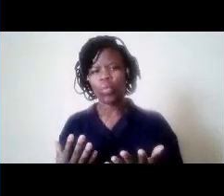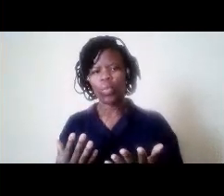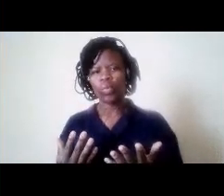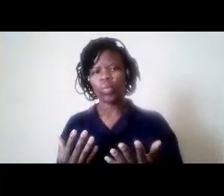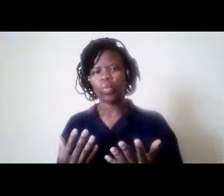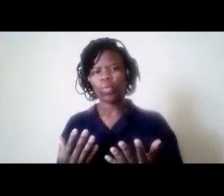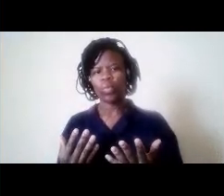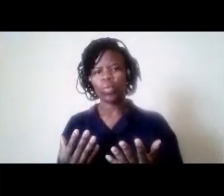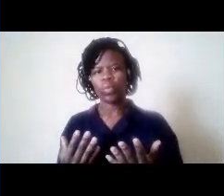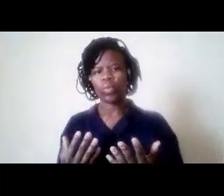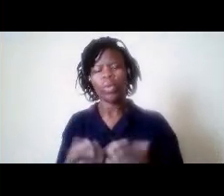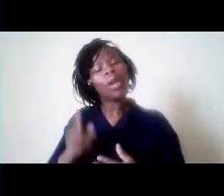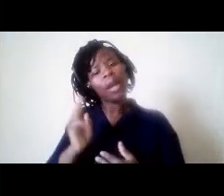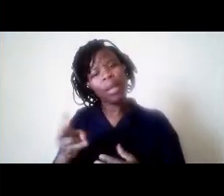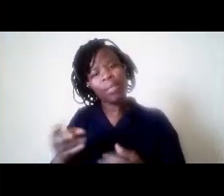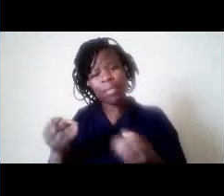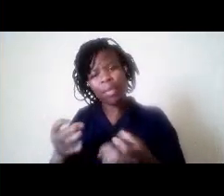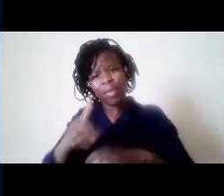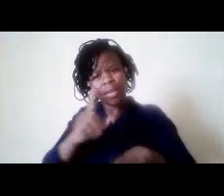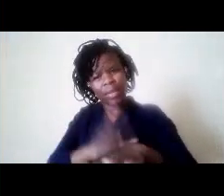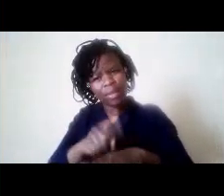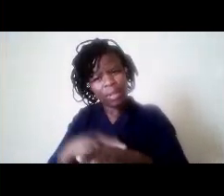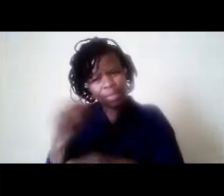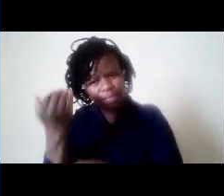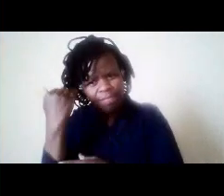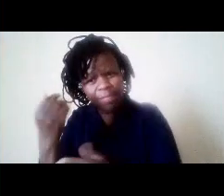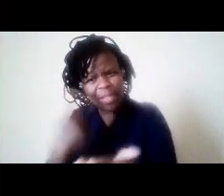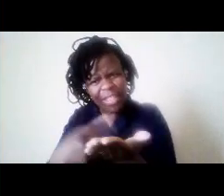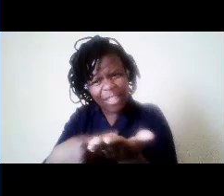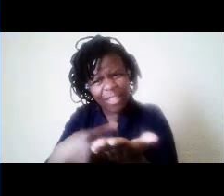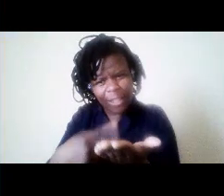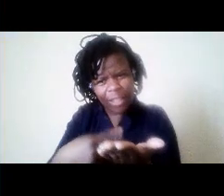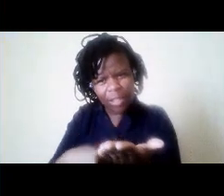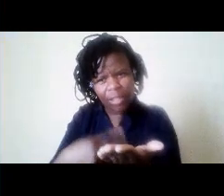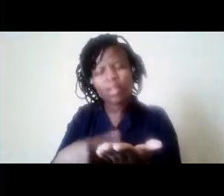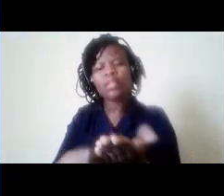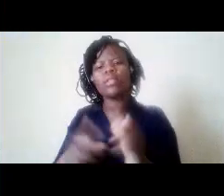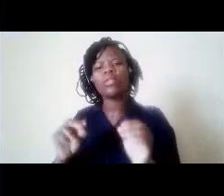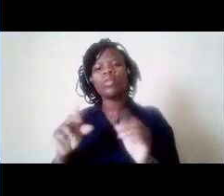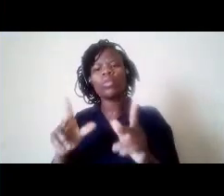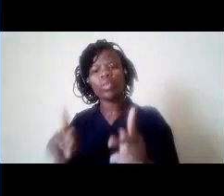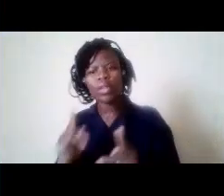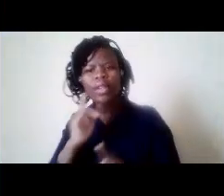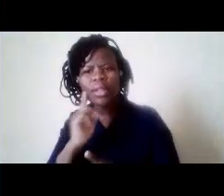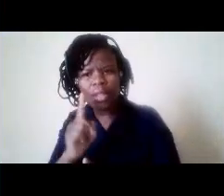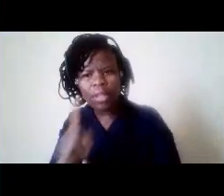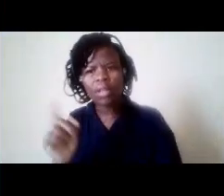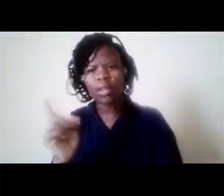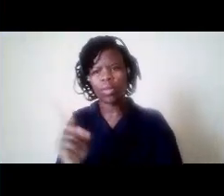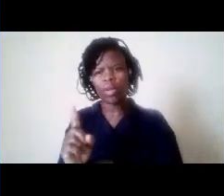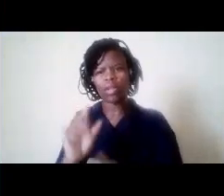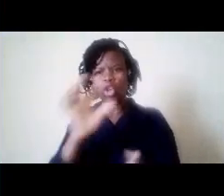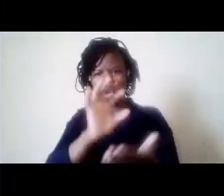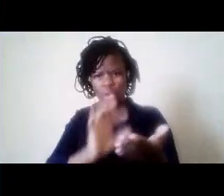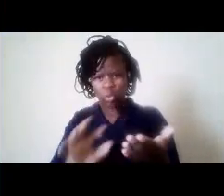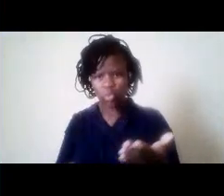I very often have the experience of discussions with teachers in which I'll be told a particular sort of a story about a learner with visual